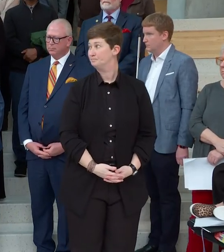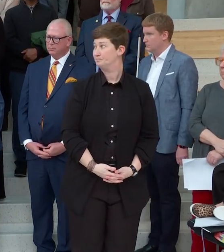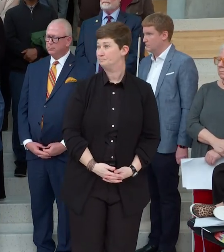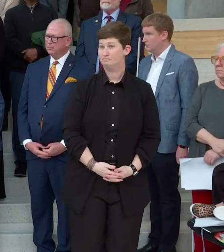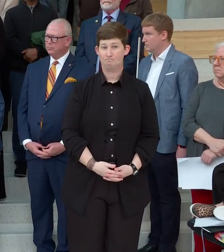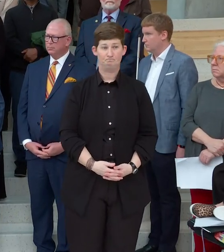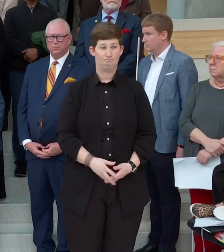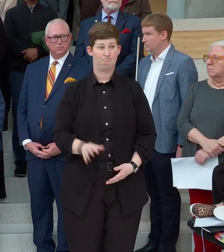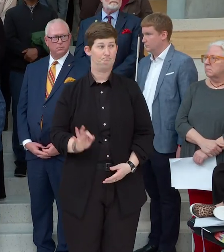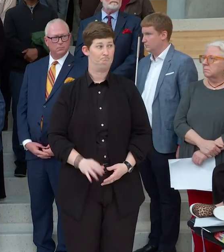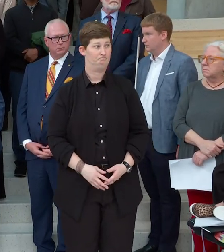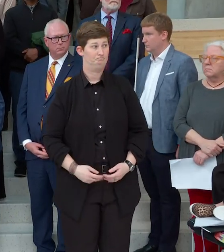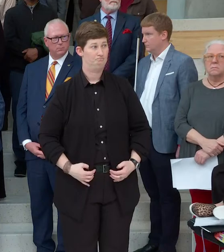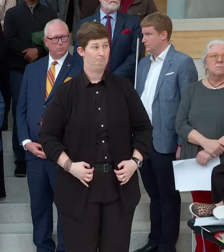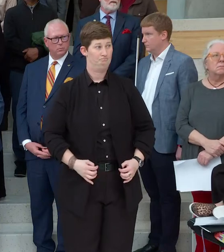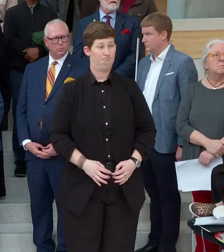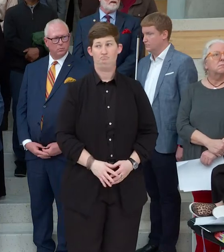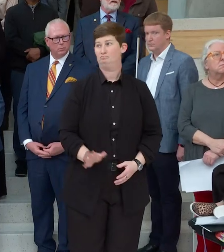Go ahead.